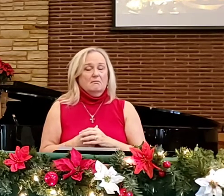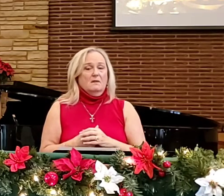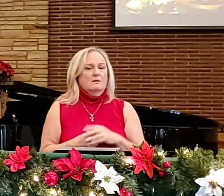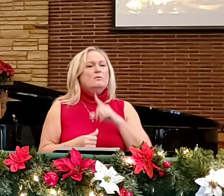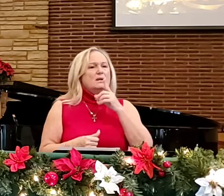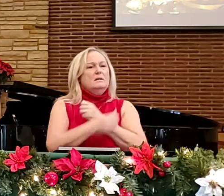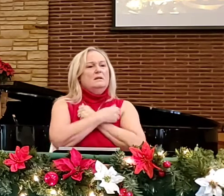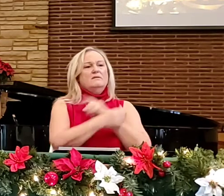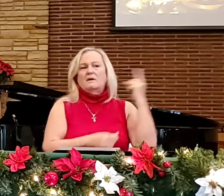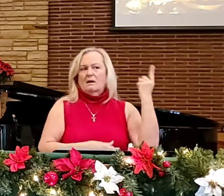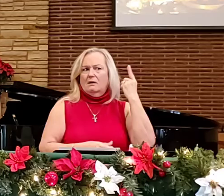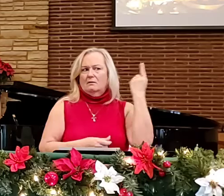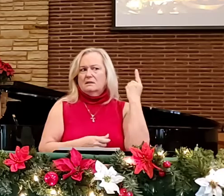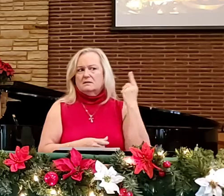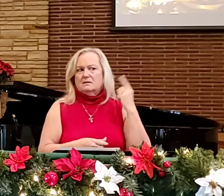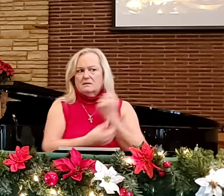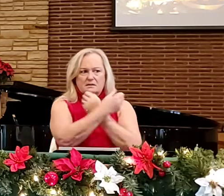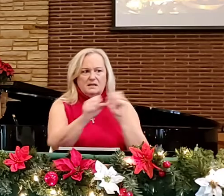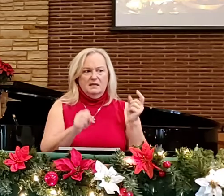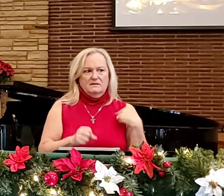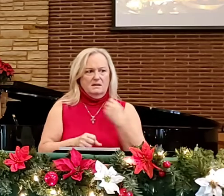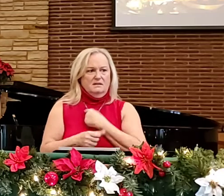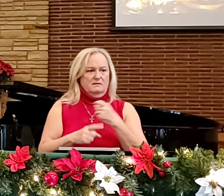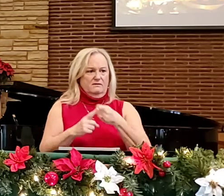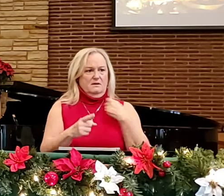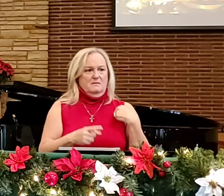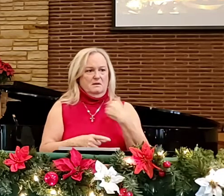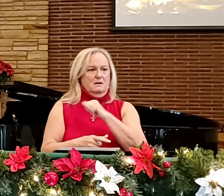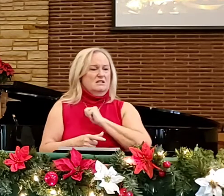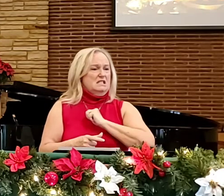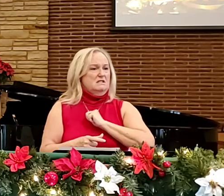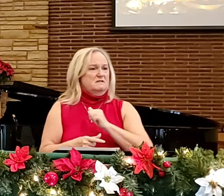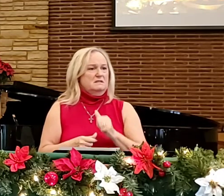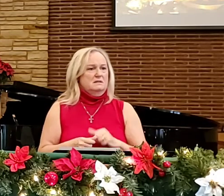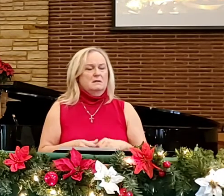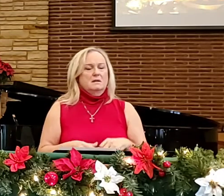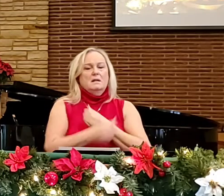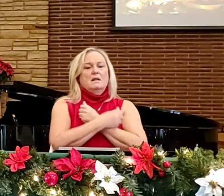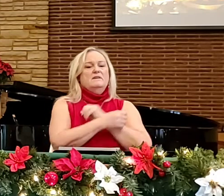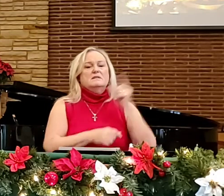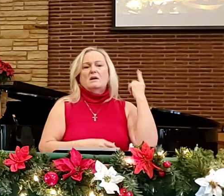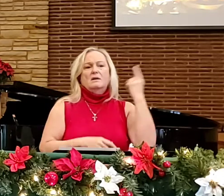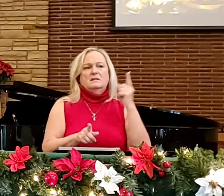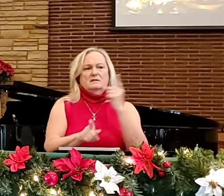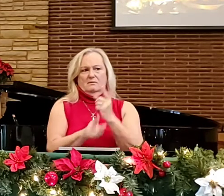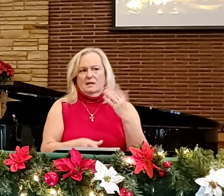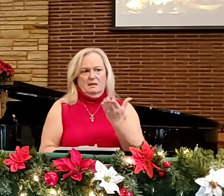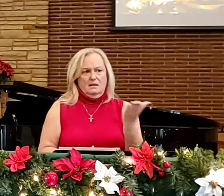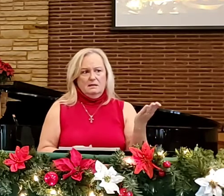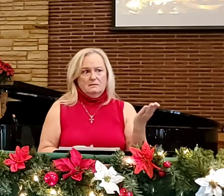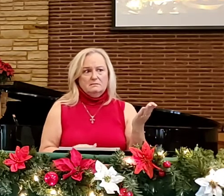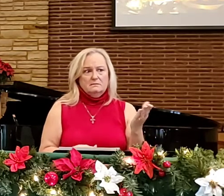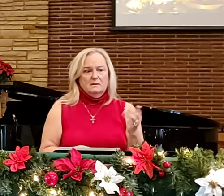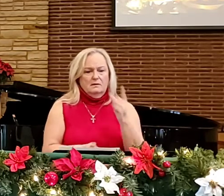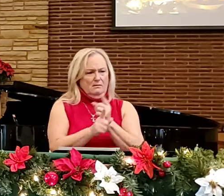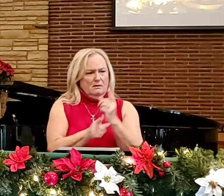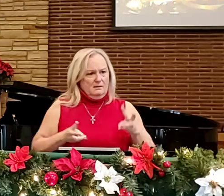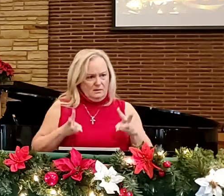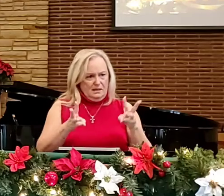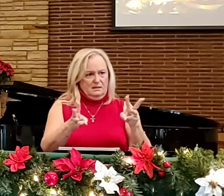Real love always saves us from ourselves. And love is always the right thing, the right